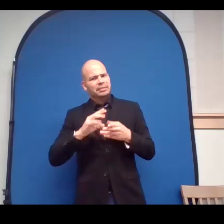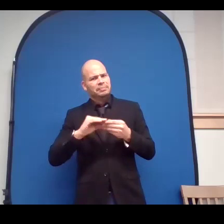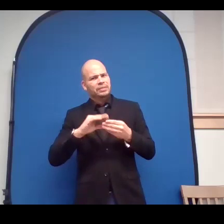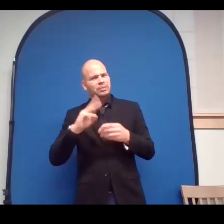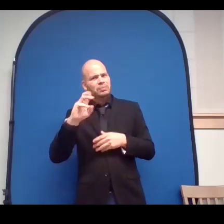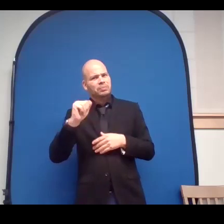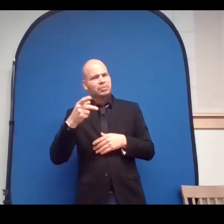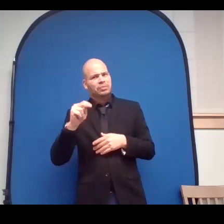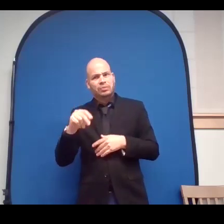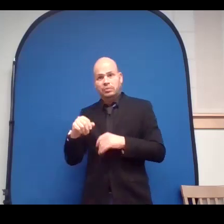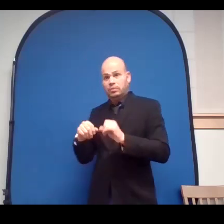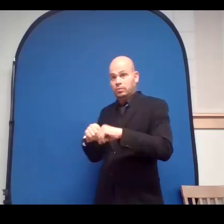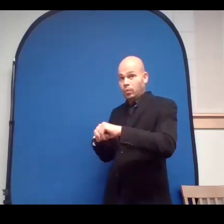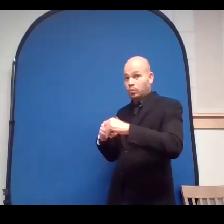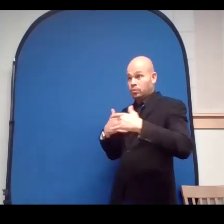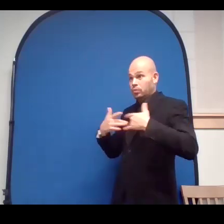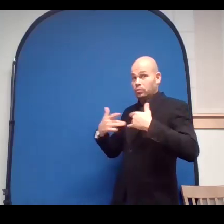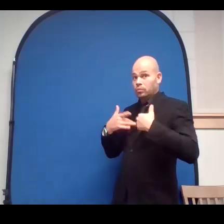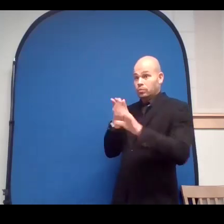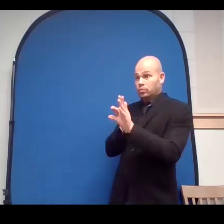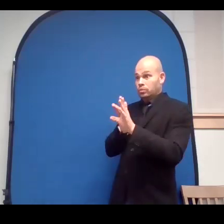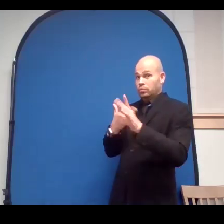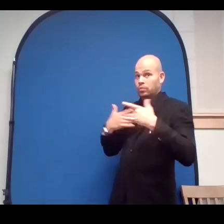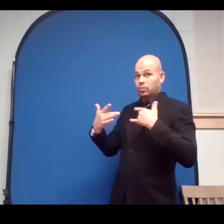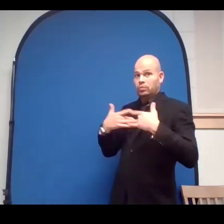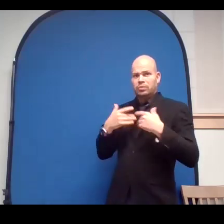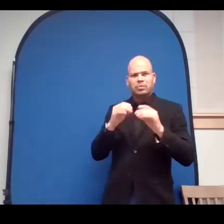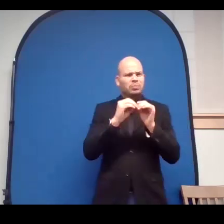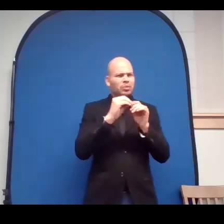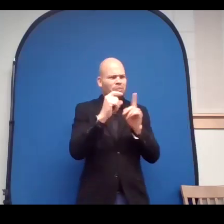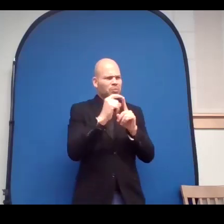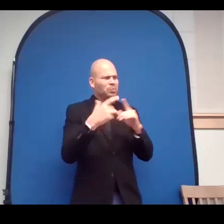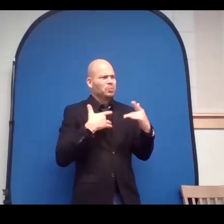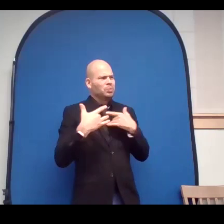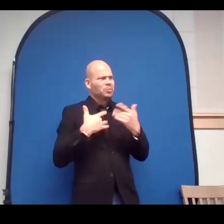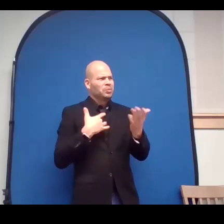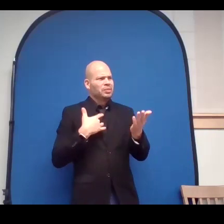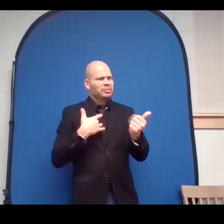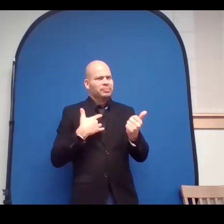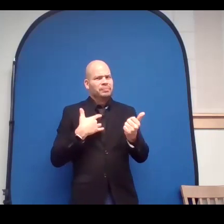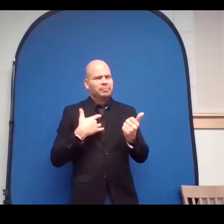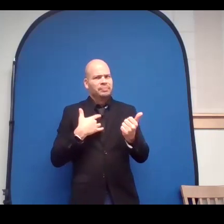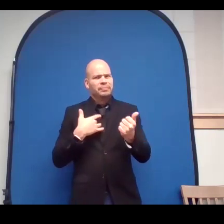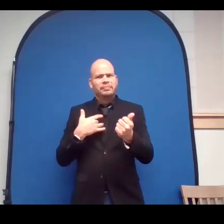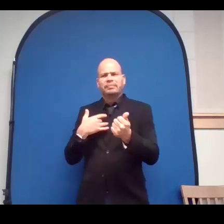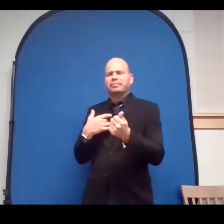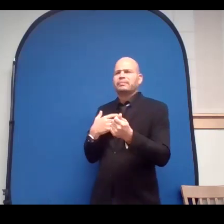Did he expound on what he meant by concern? I cannot remember if he told me the